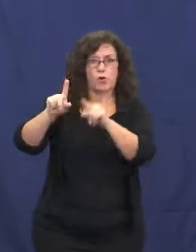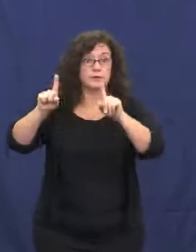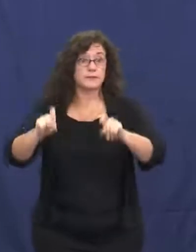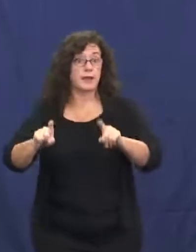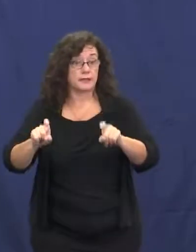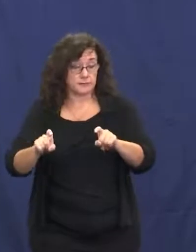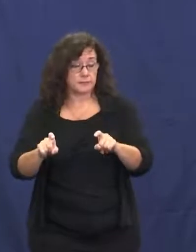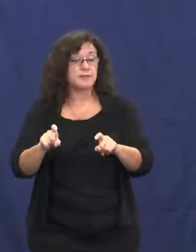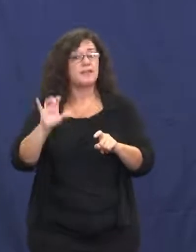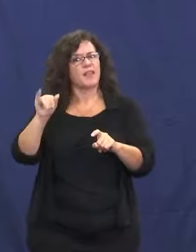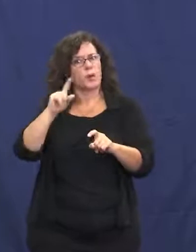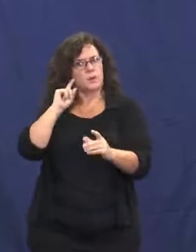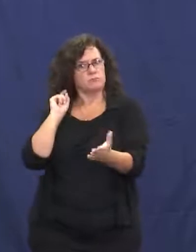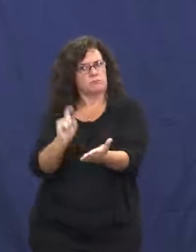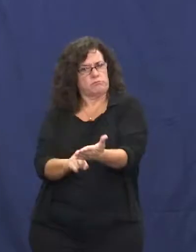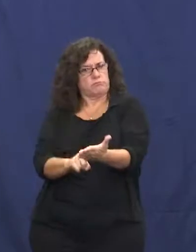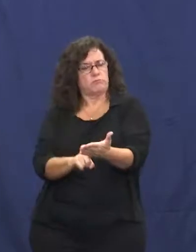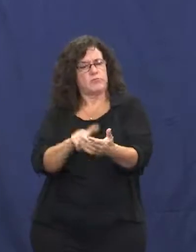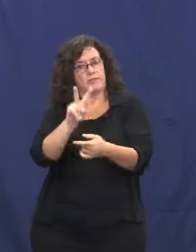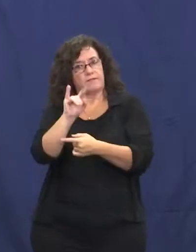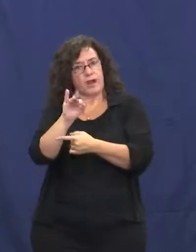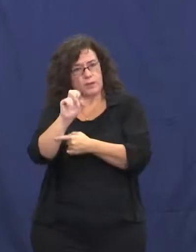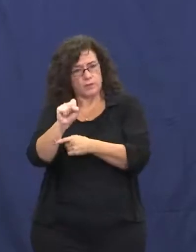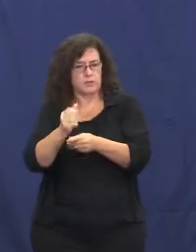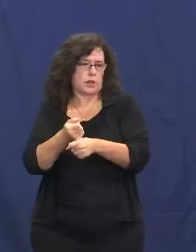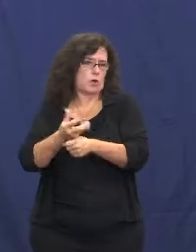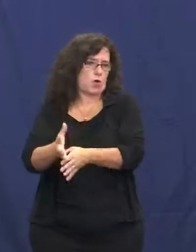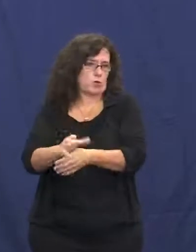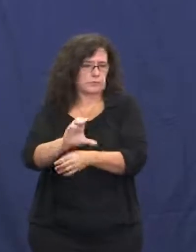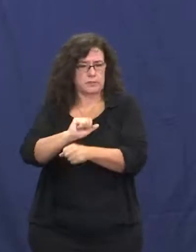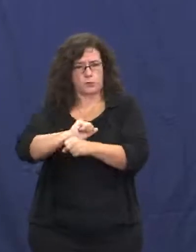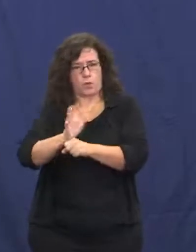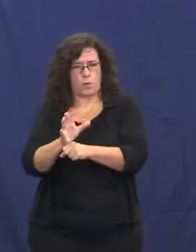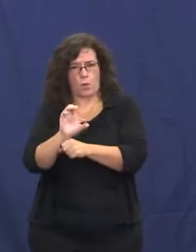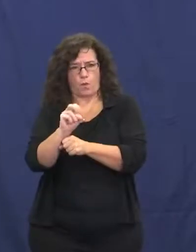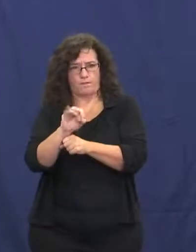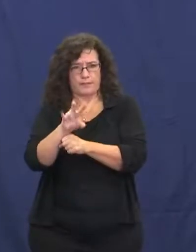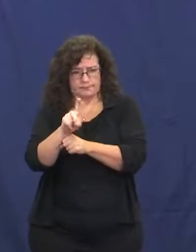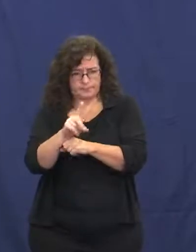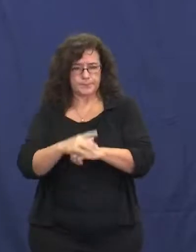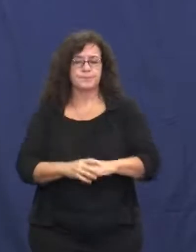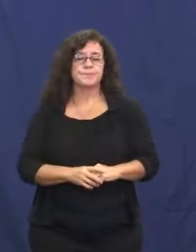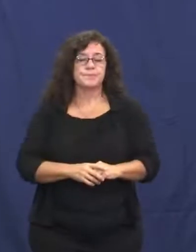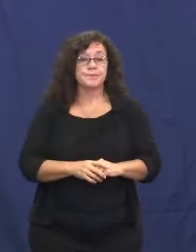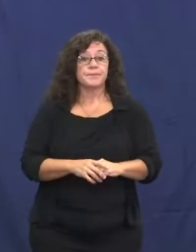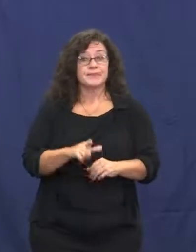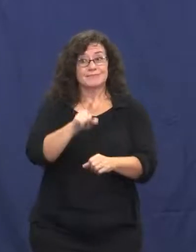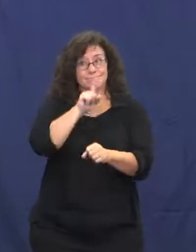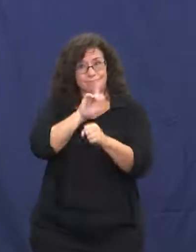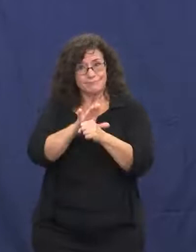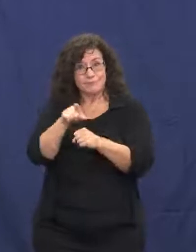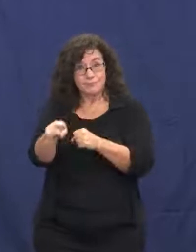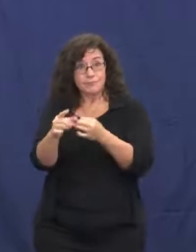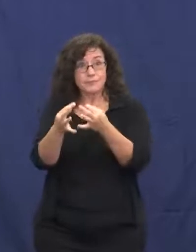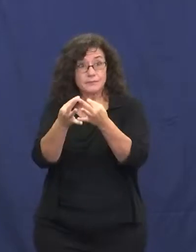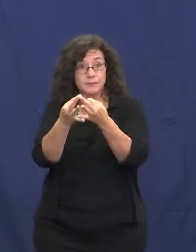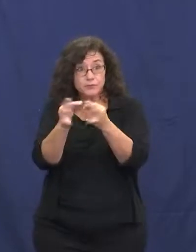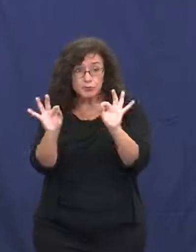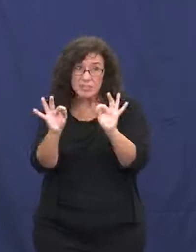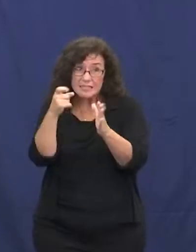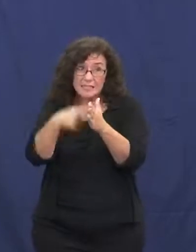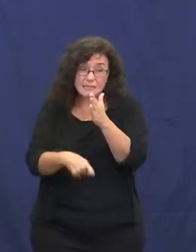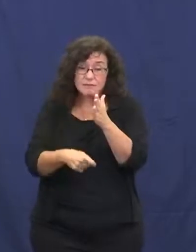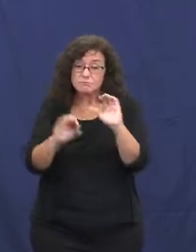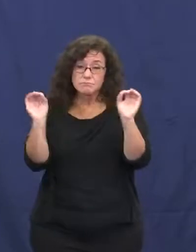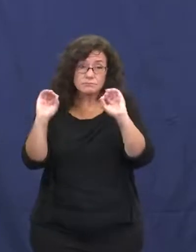the detection of the virus that causes COVID, please make sure that it is free. At least on our